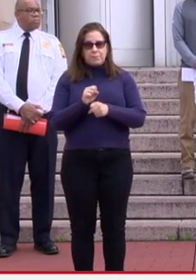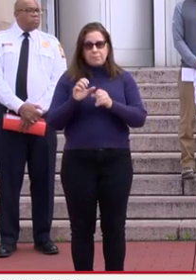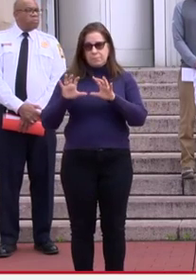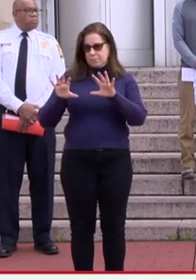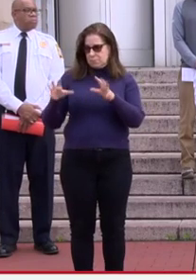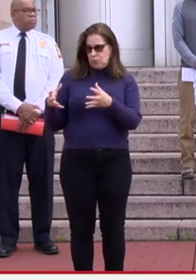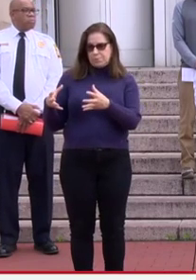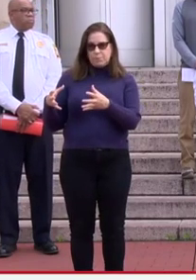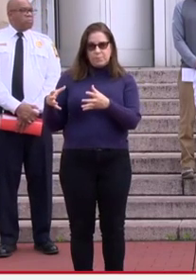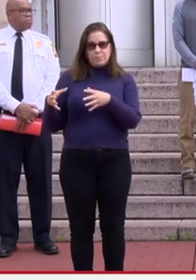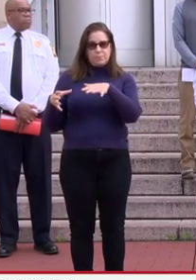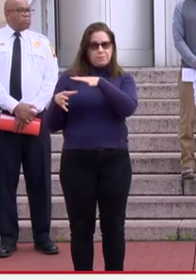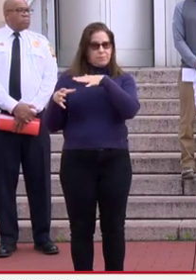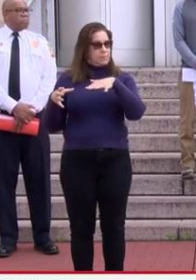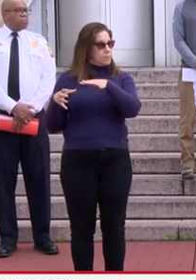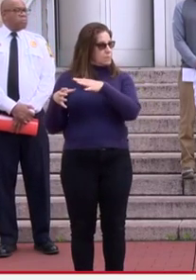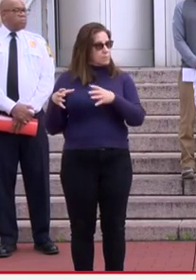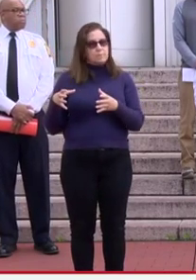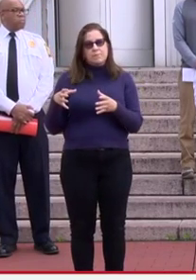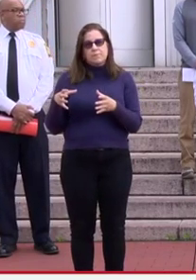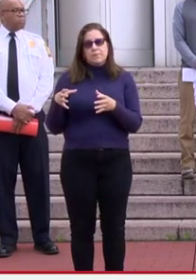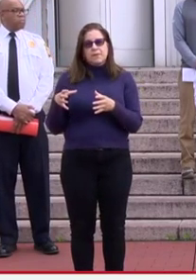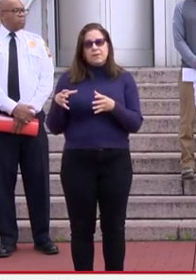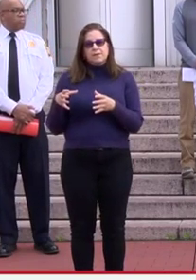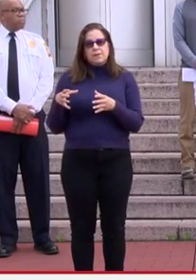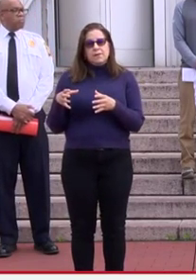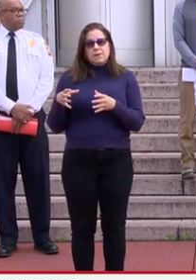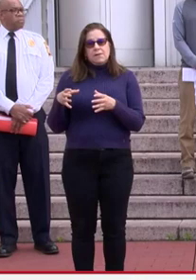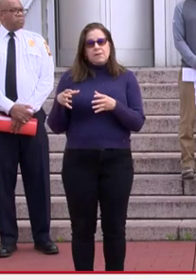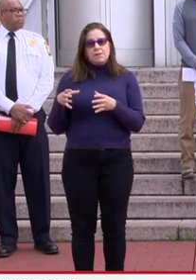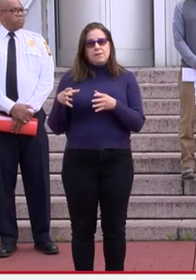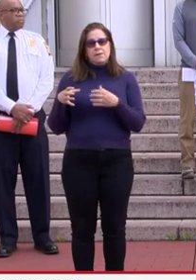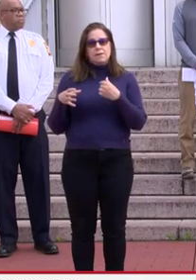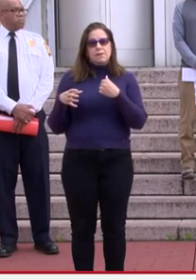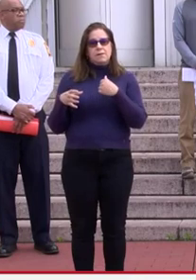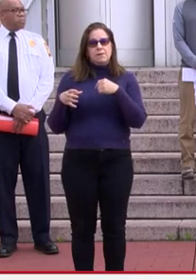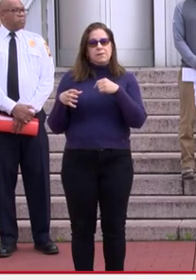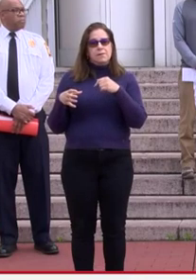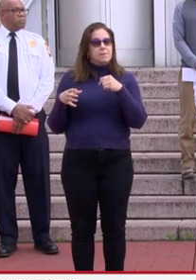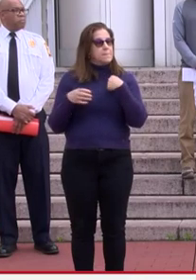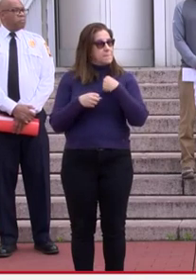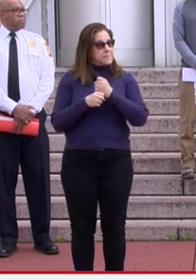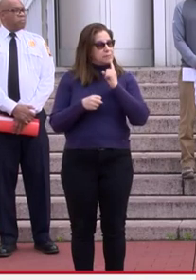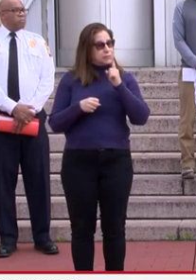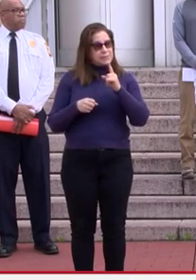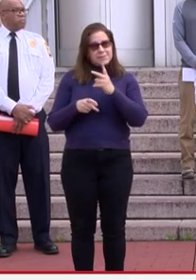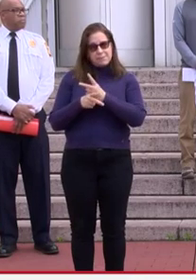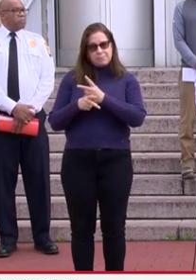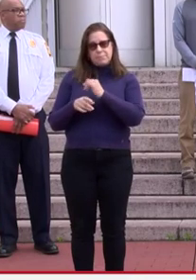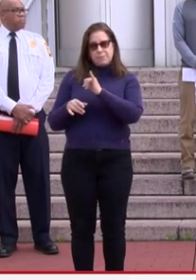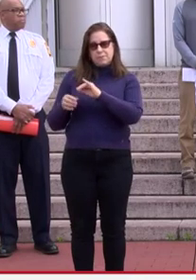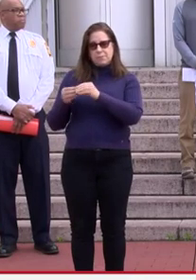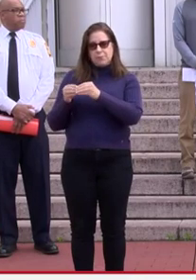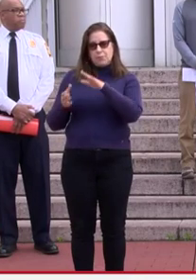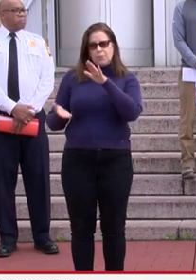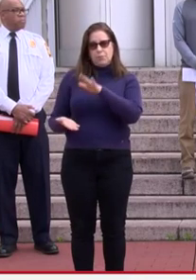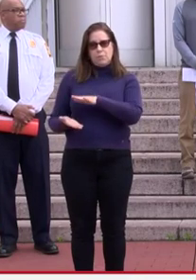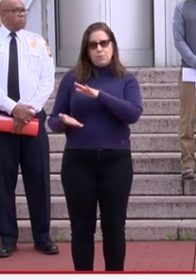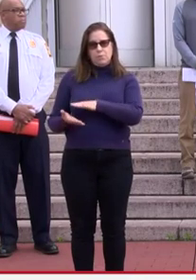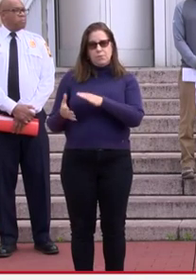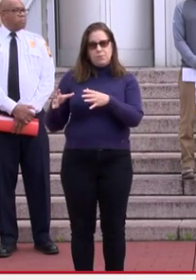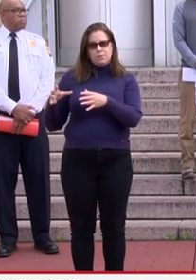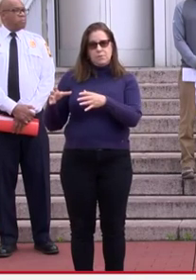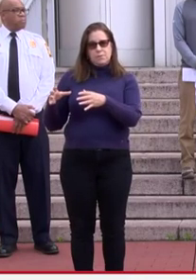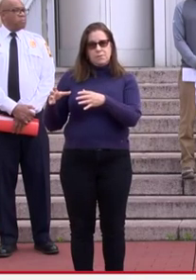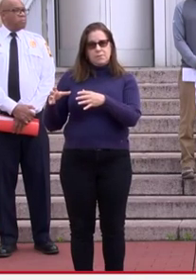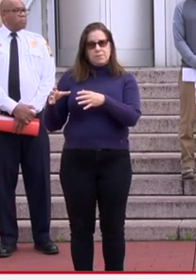citation release is definitely going to have an impact to ensure that those numbers are lower. The idea is to introduce fewer people over at the courts who are right